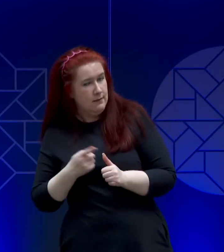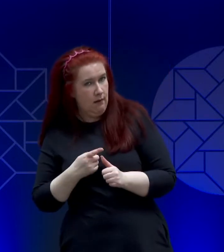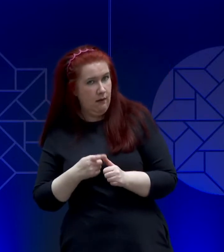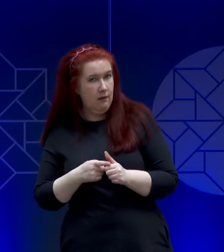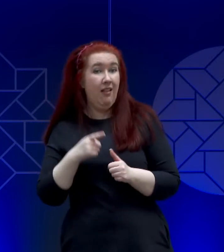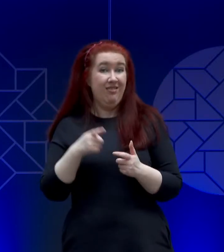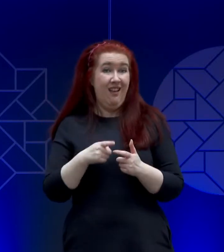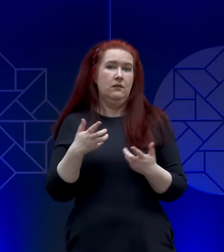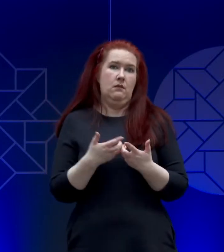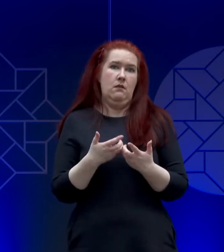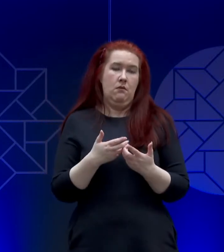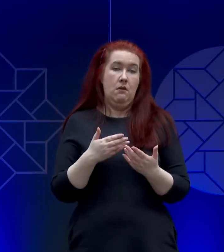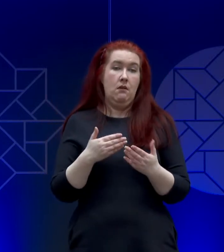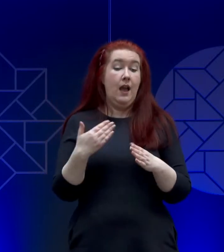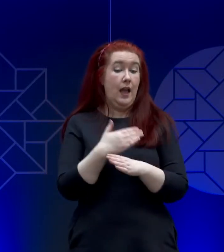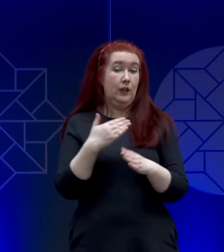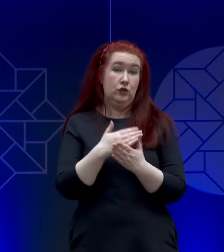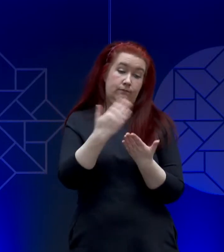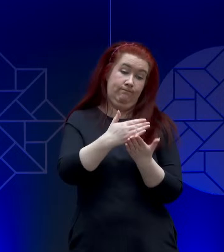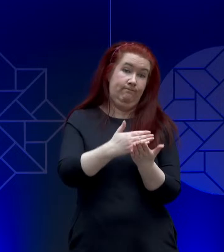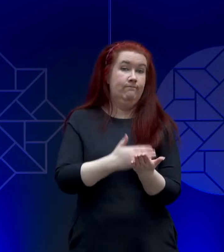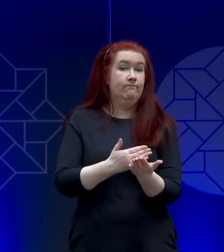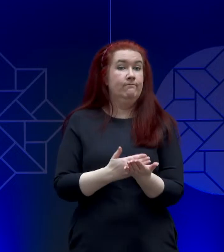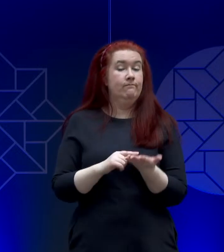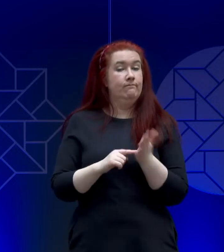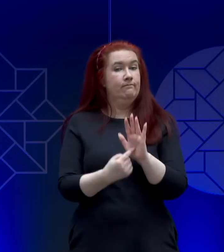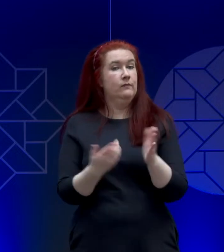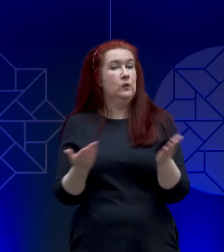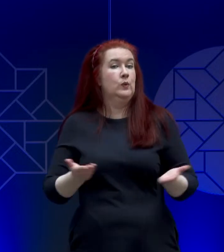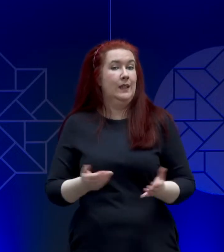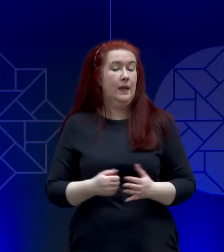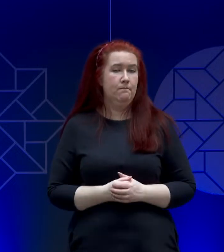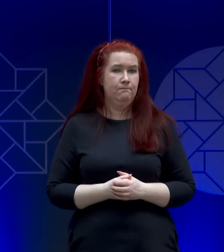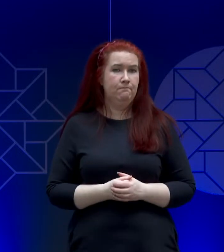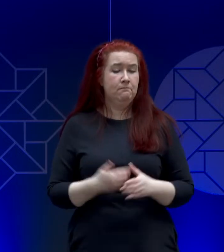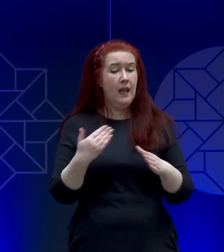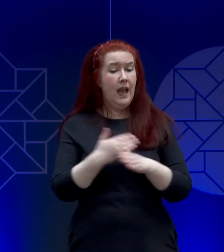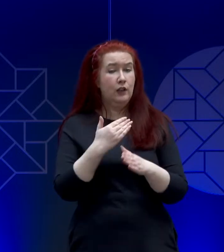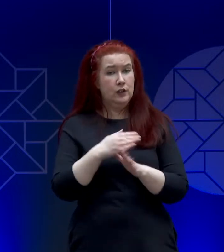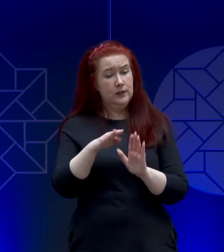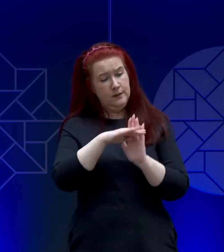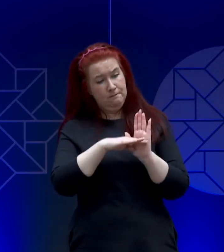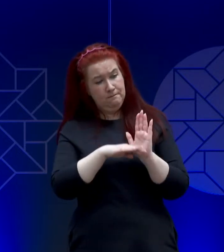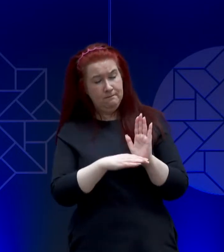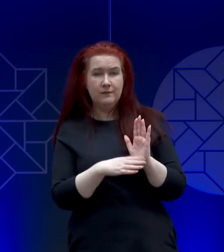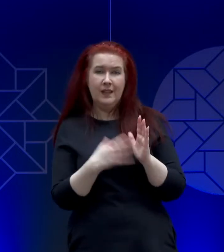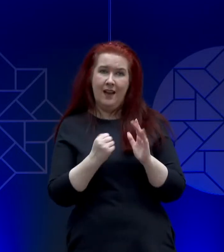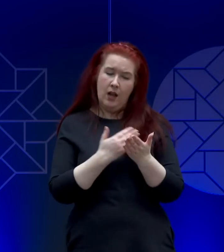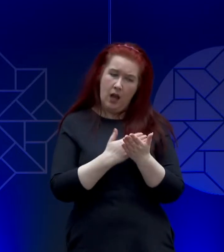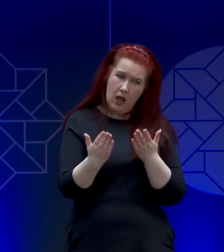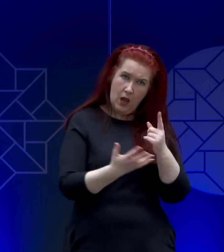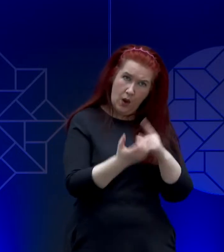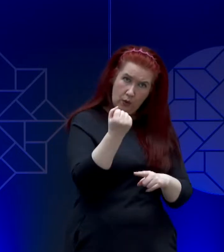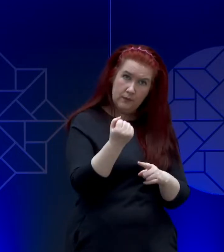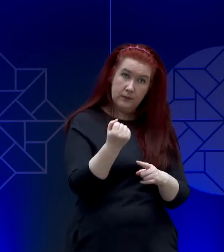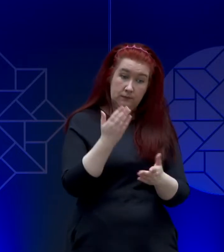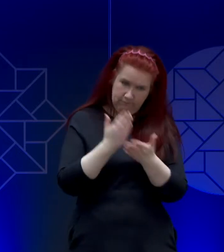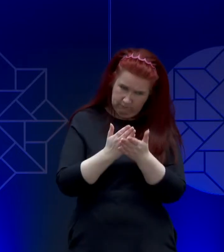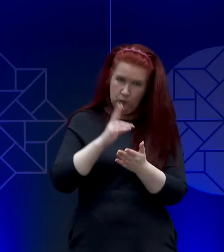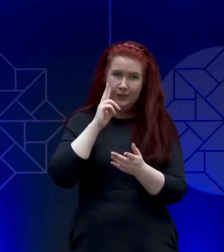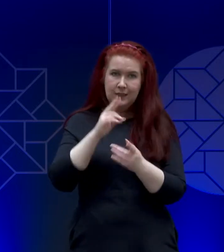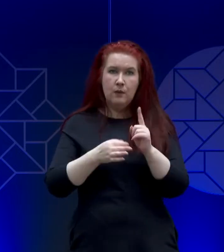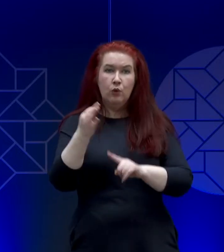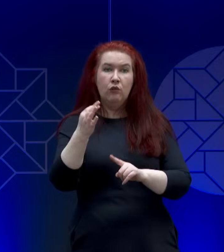the actions I'm setting out here today. It's a set of actions with clear outcomes, tangible improvements that